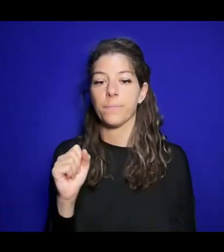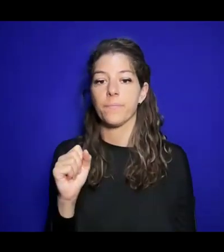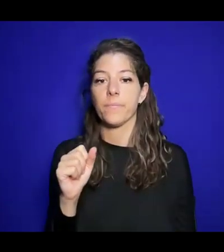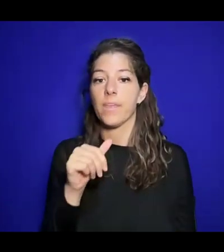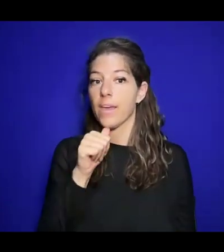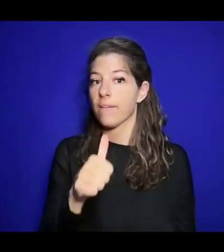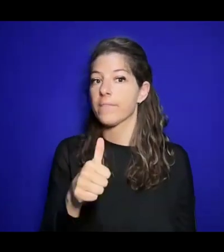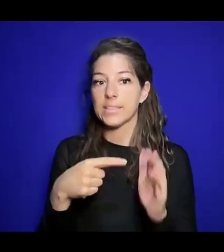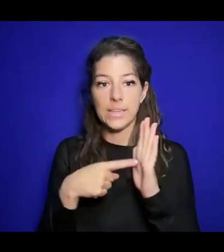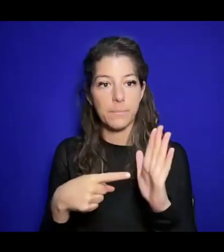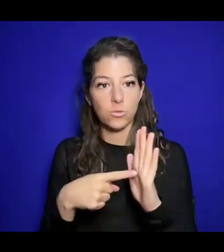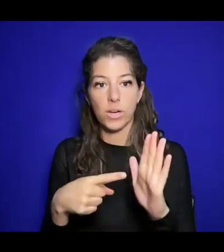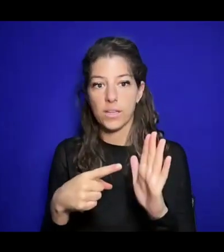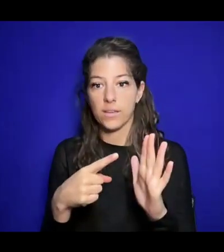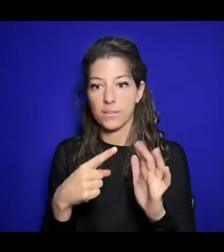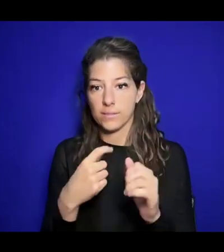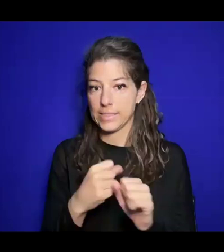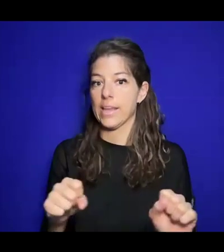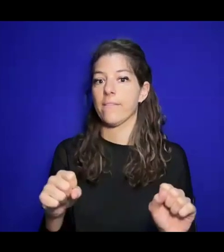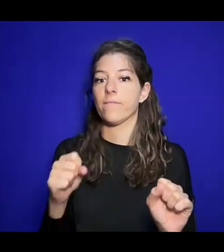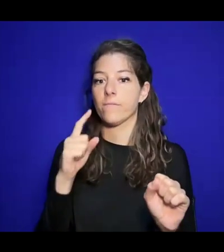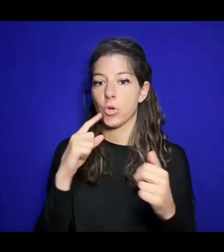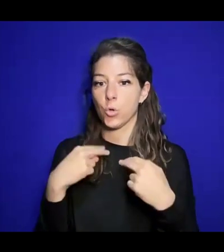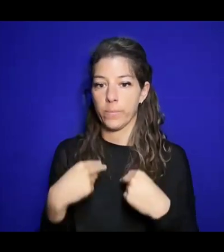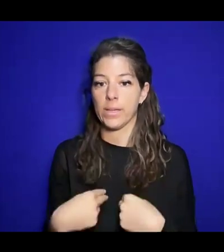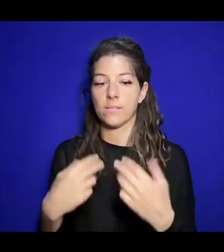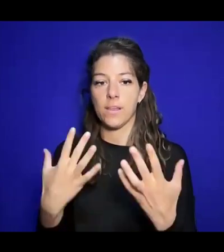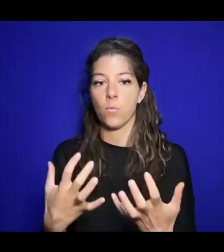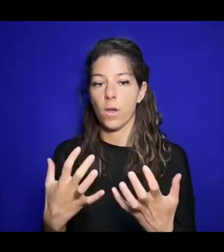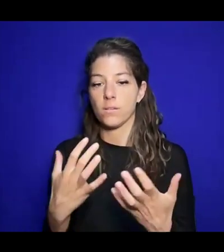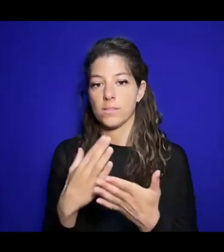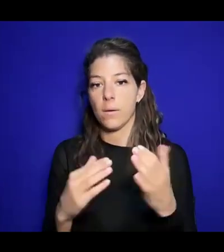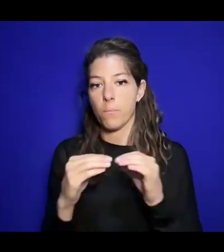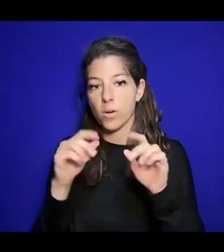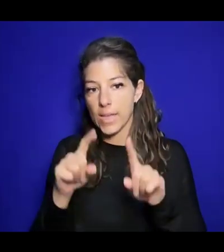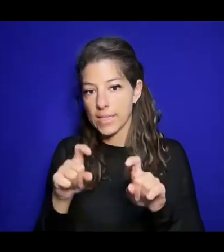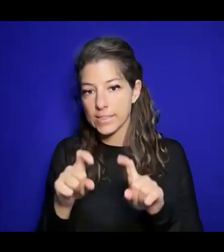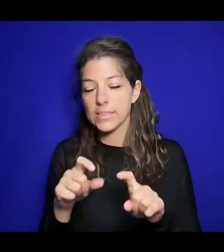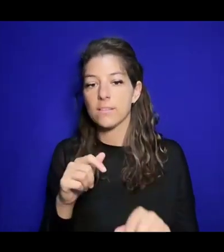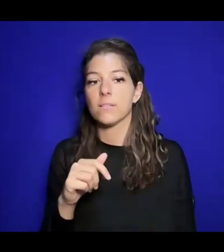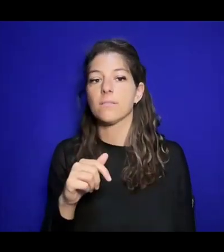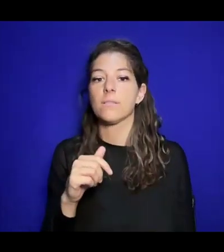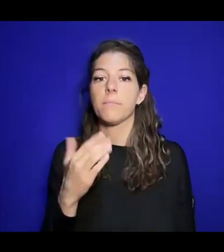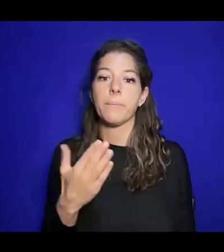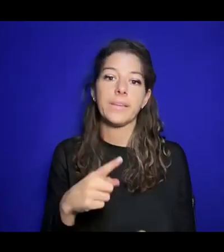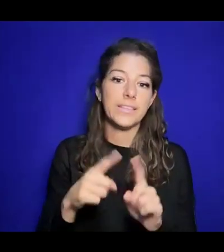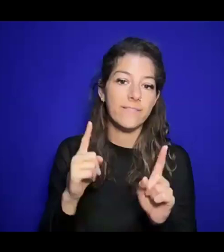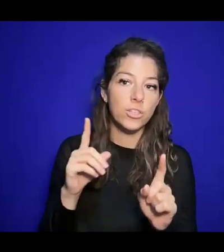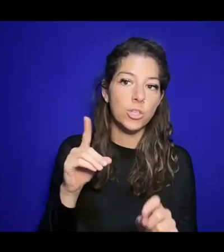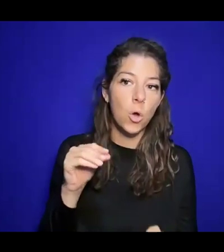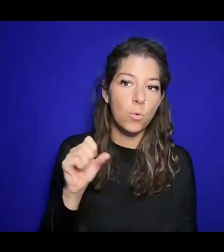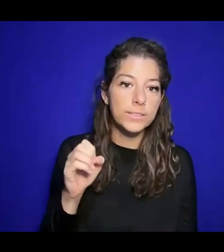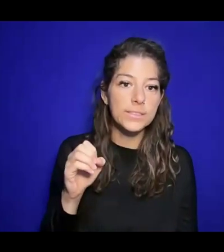yet demonstrated that this is safe to do in humans. So they need to do some more testing, maybe different